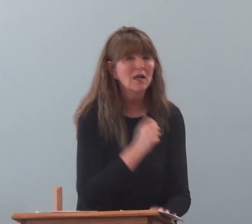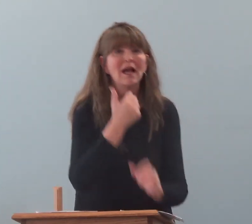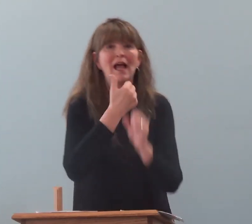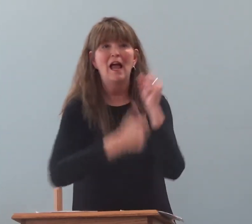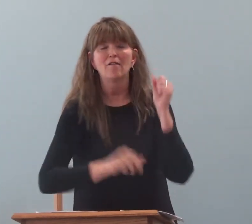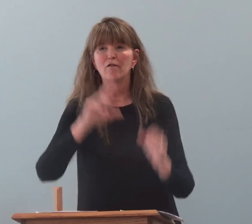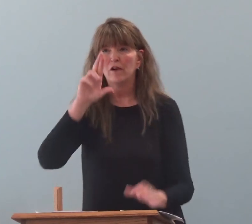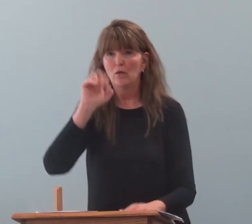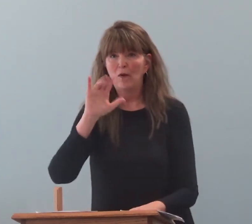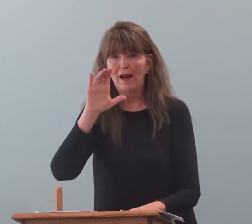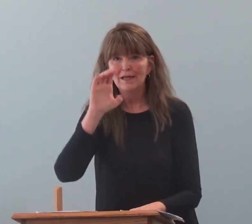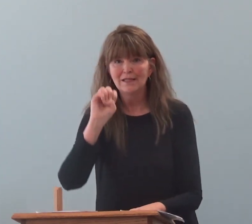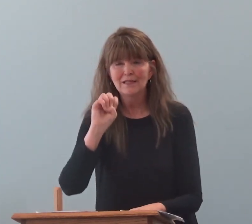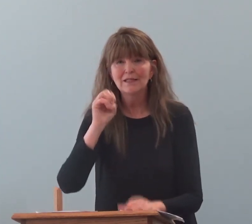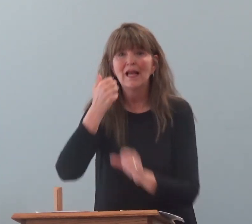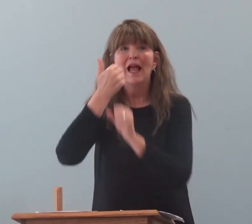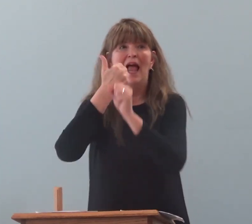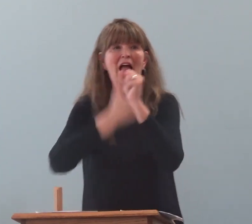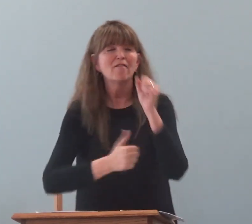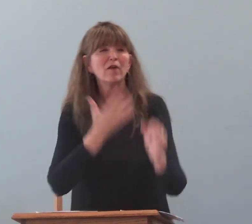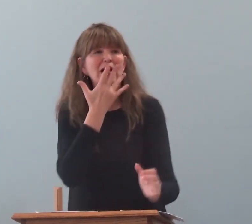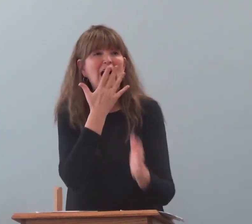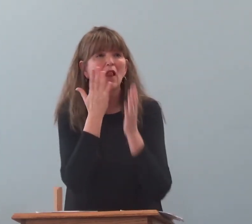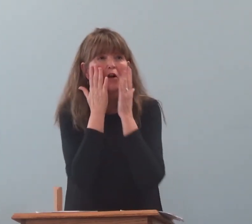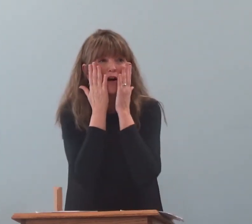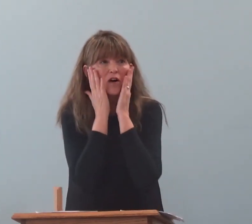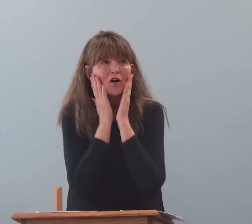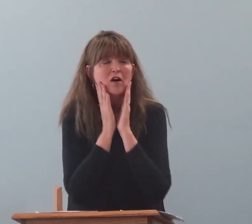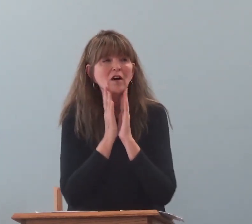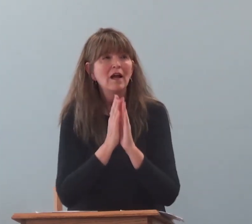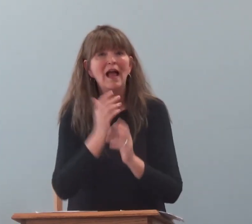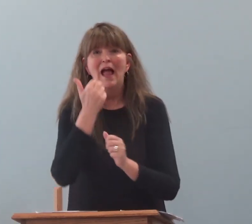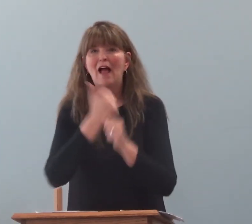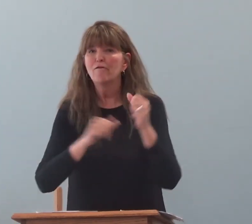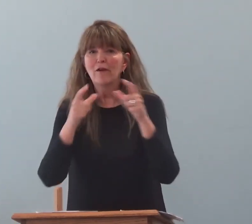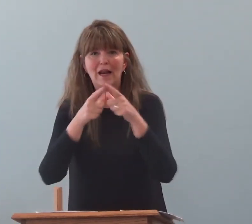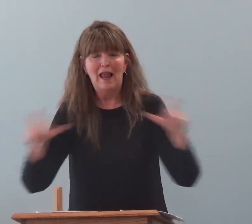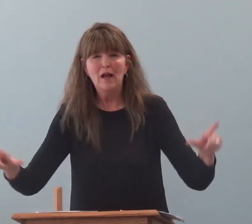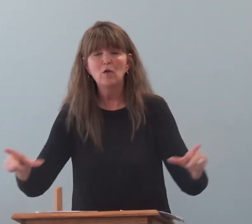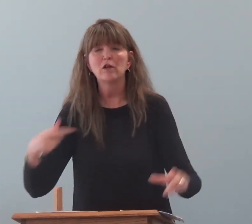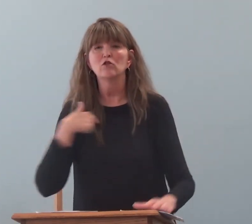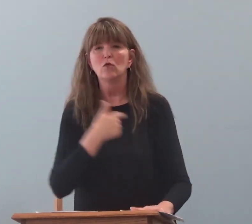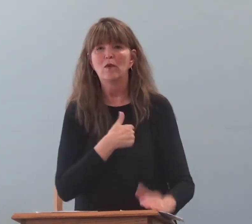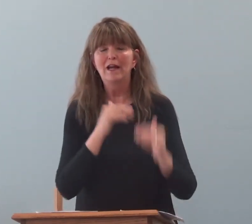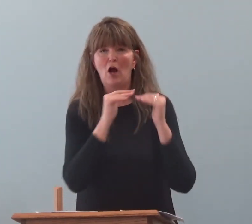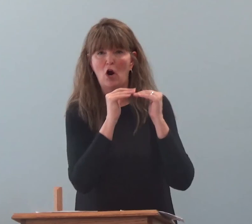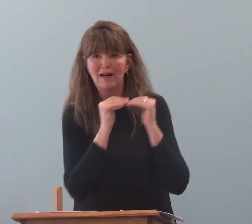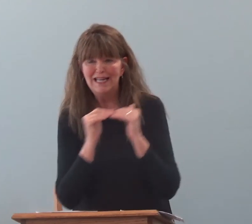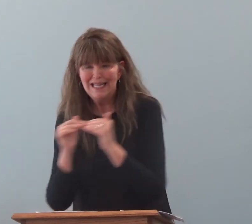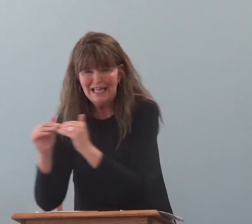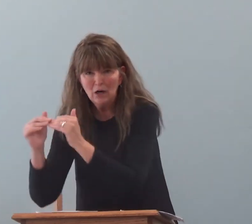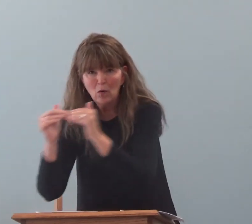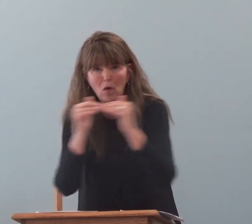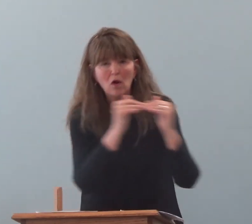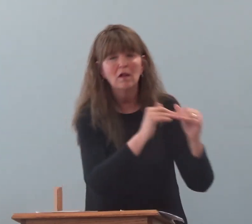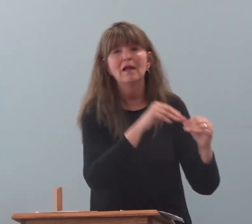every age, every race, every ethnicity, every